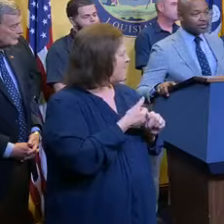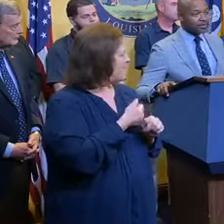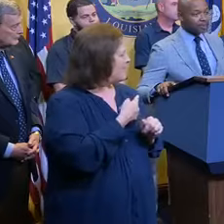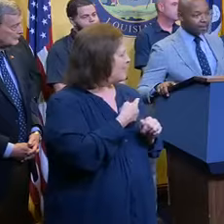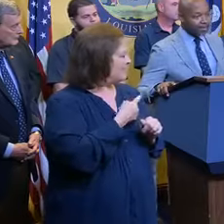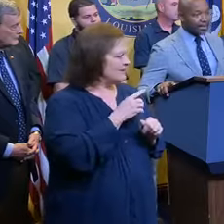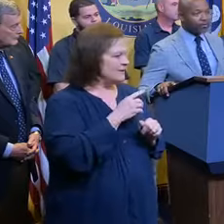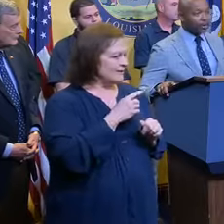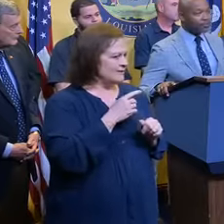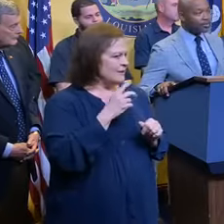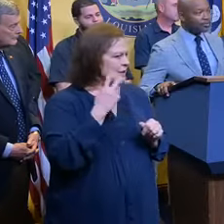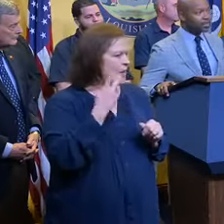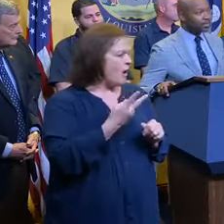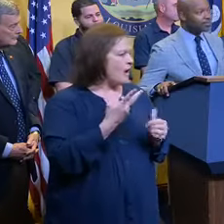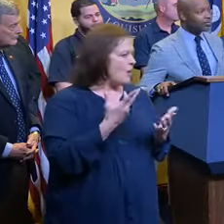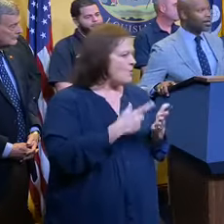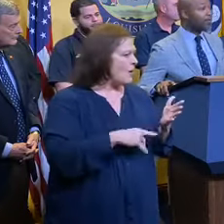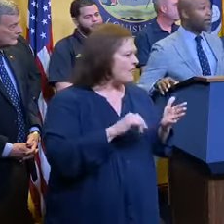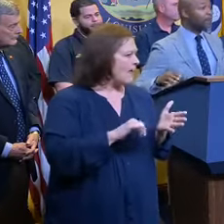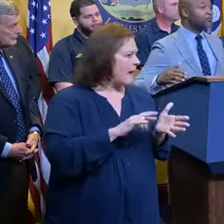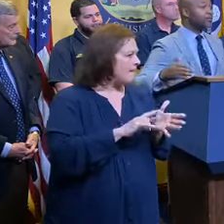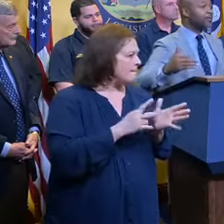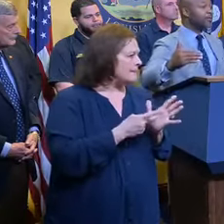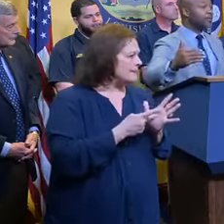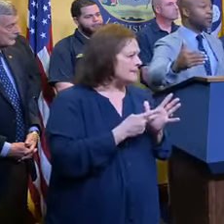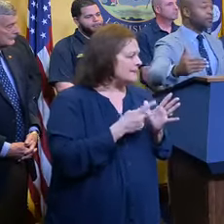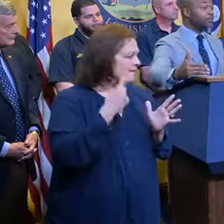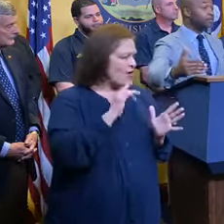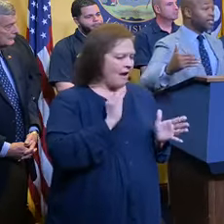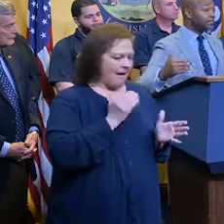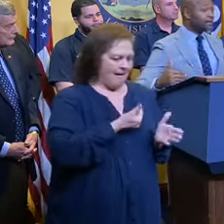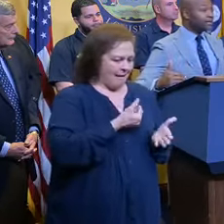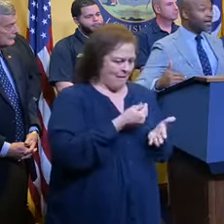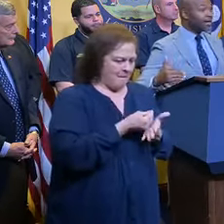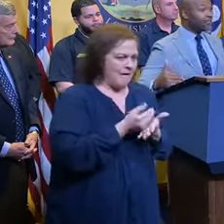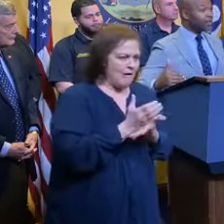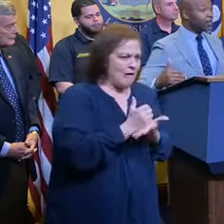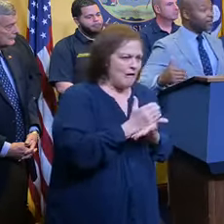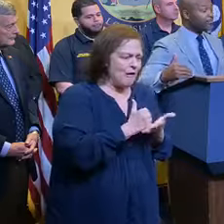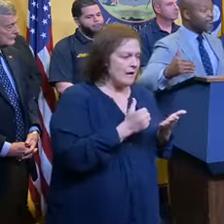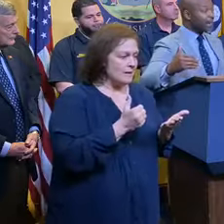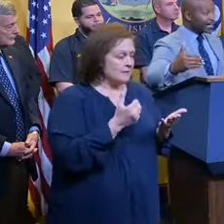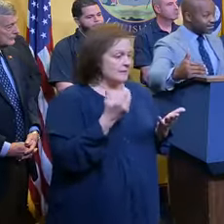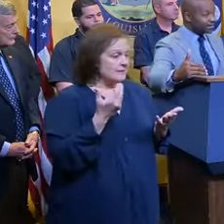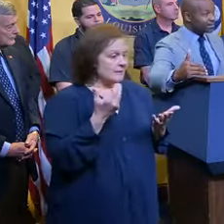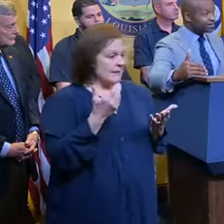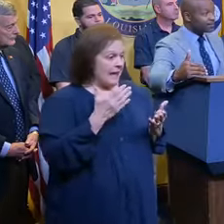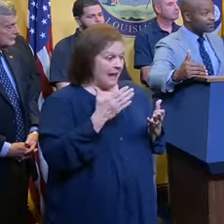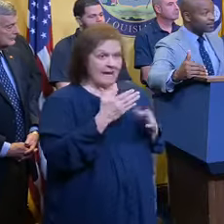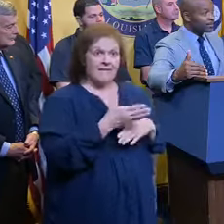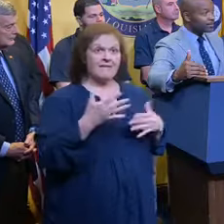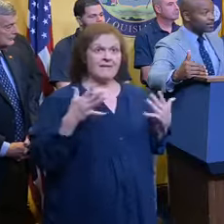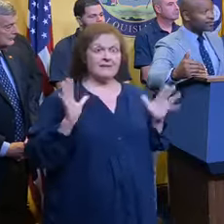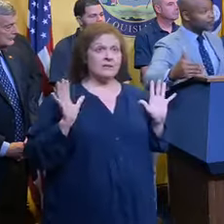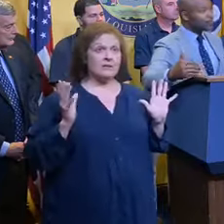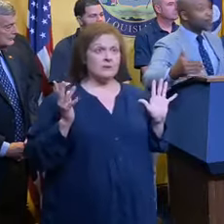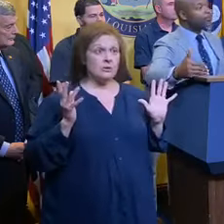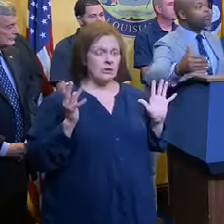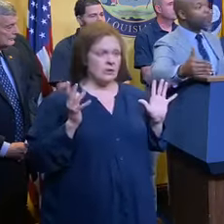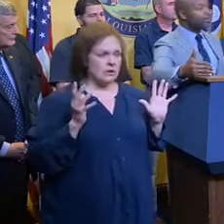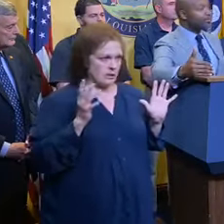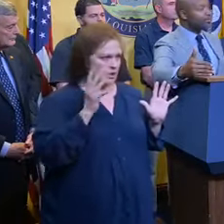been looking at what this means for our budget for the upcoming years, because even after we get past this, there's